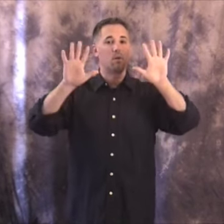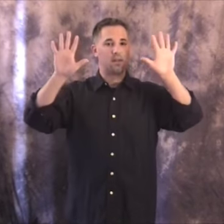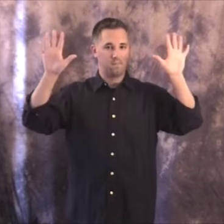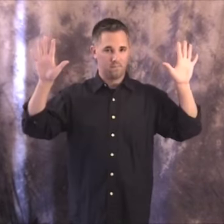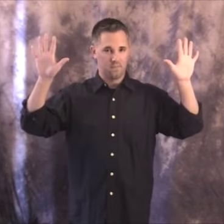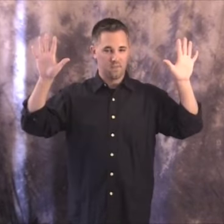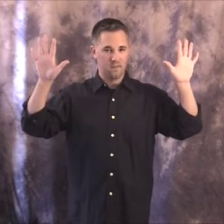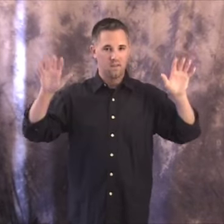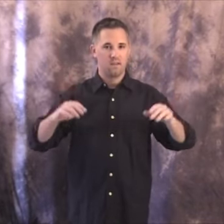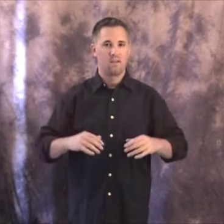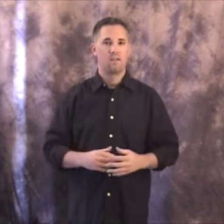slowly.